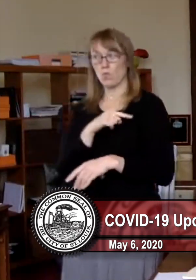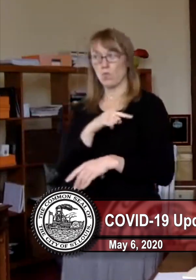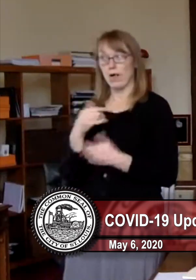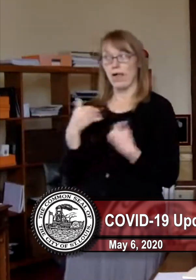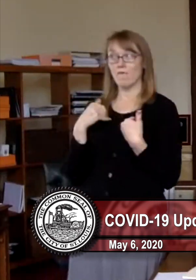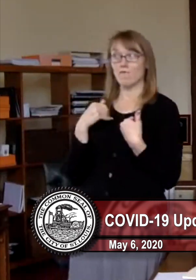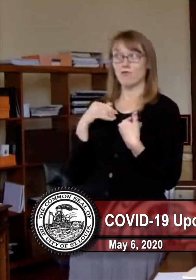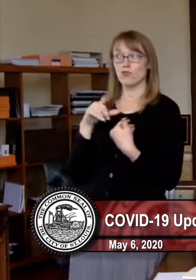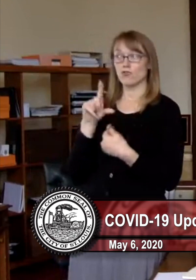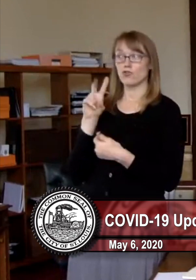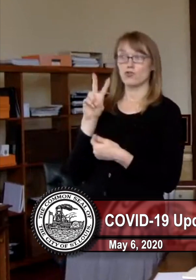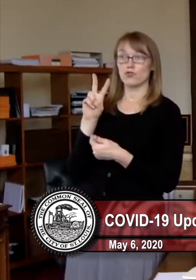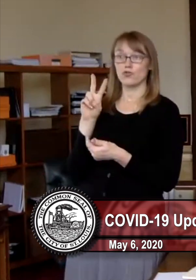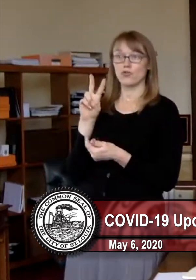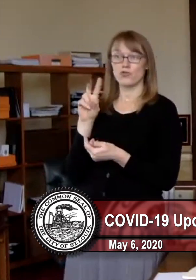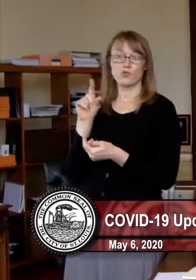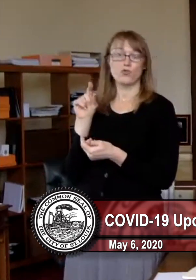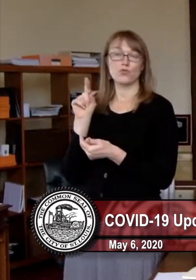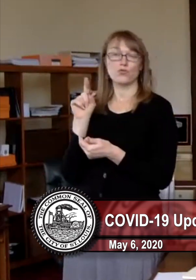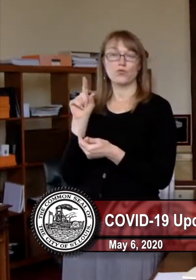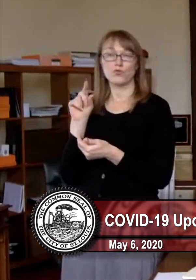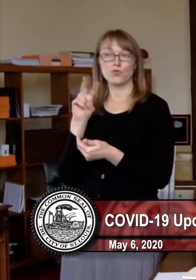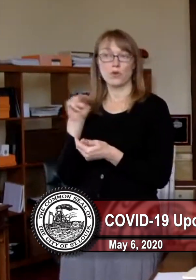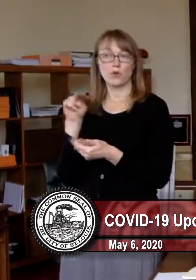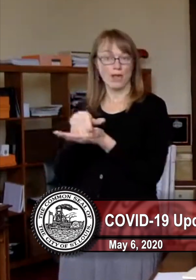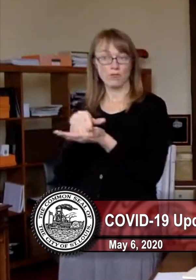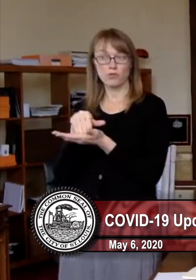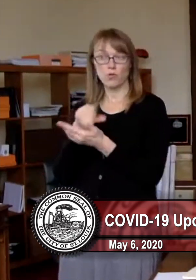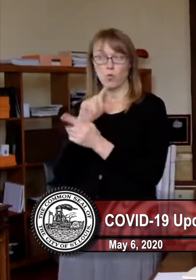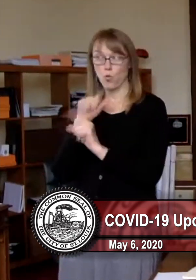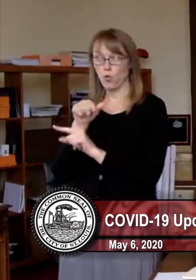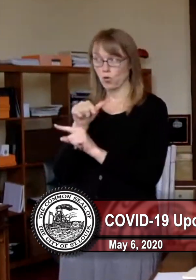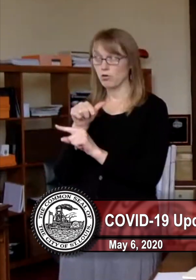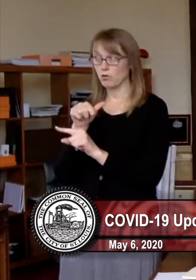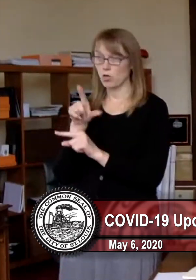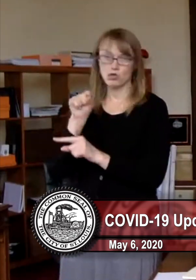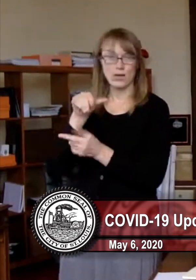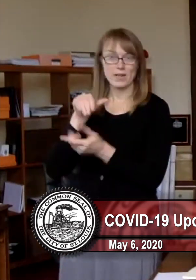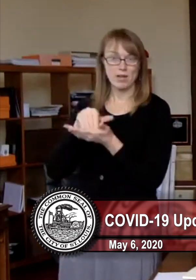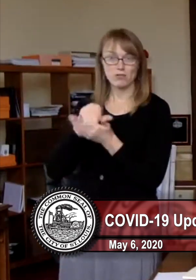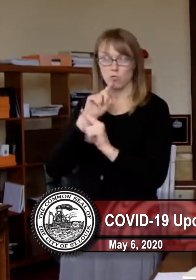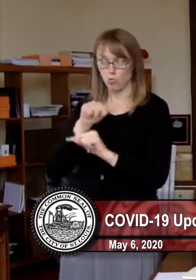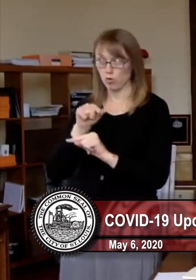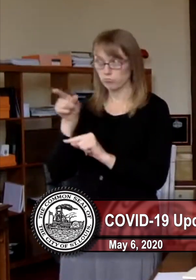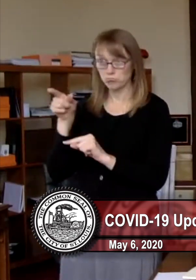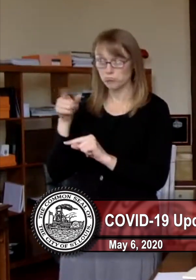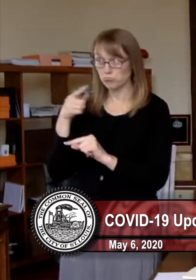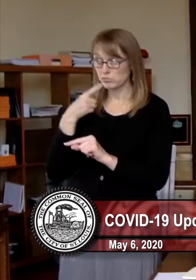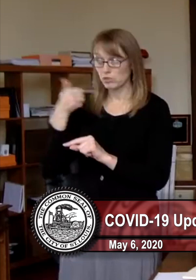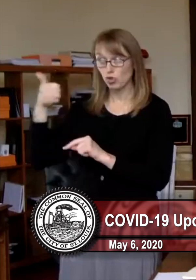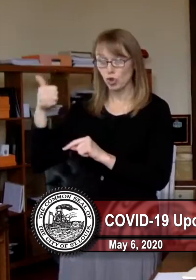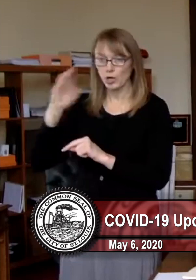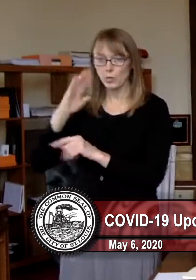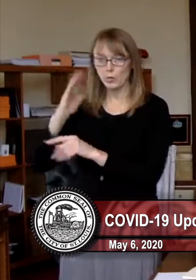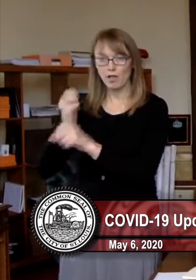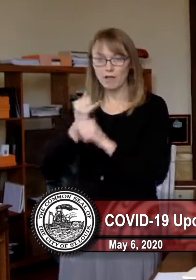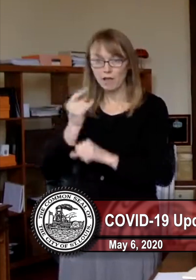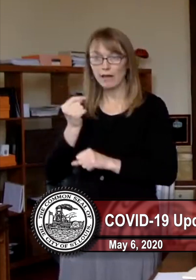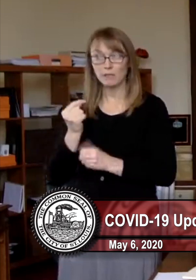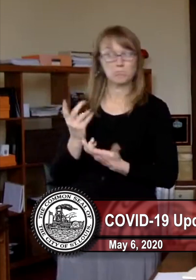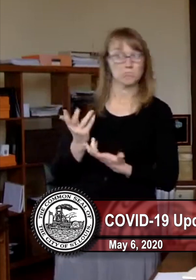We've been fooled before on that one, but we are going to